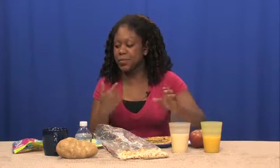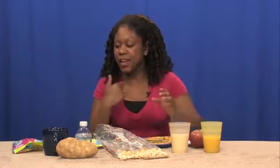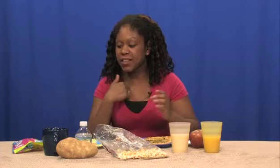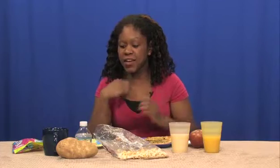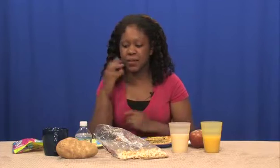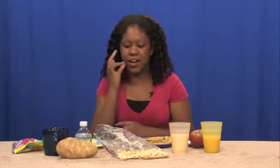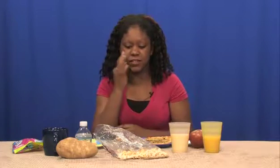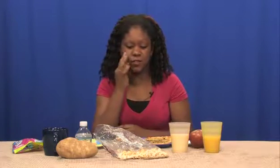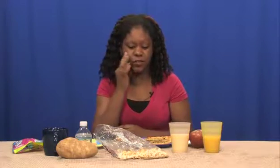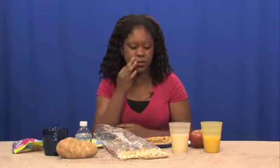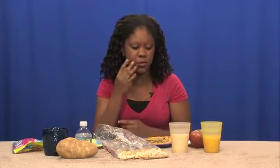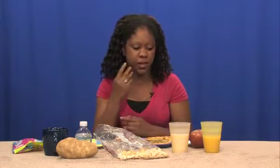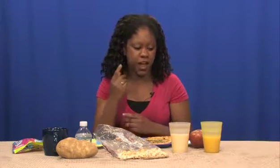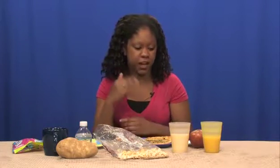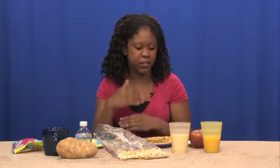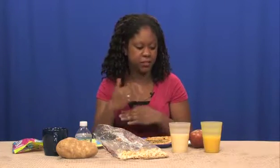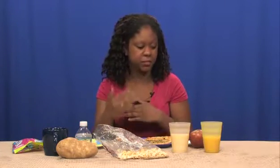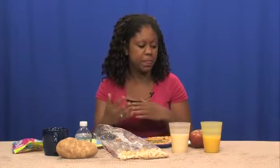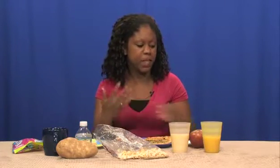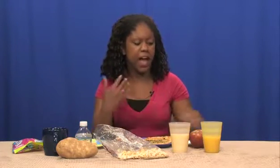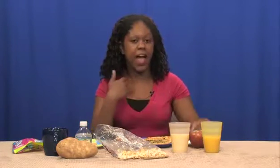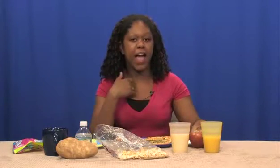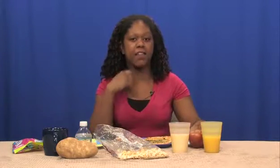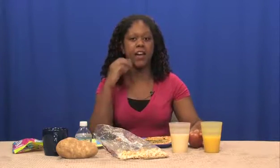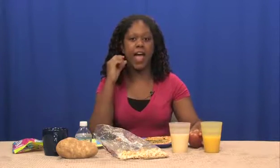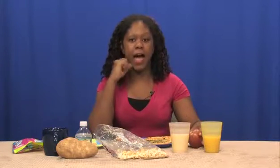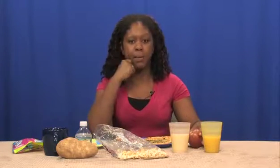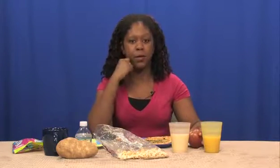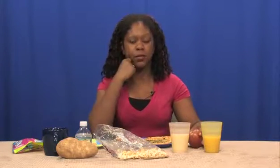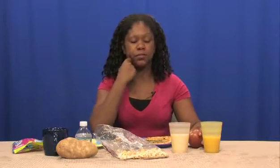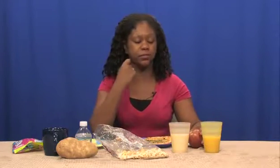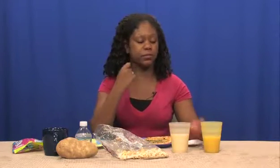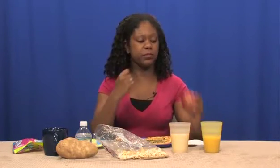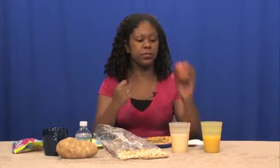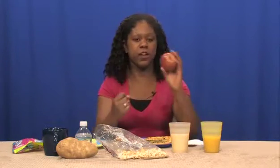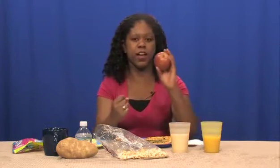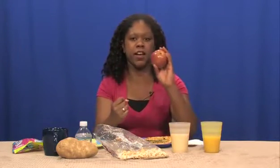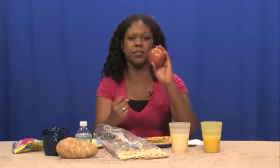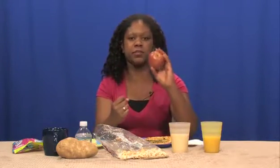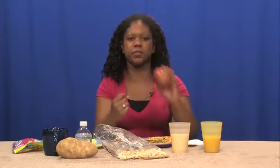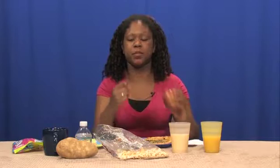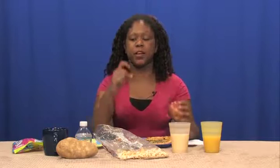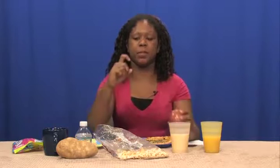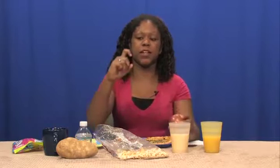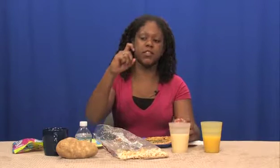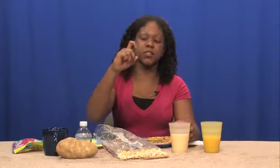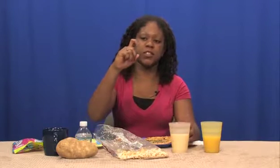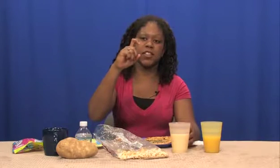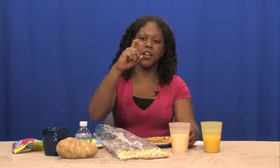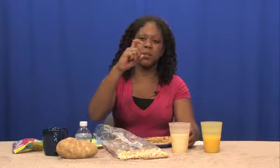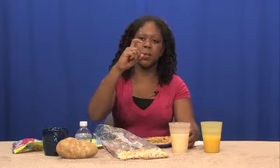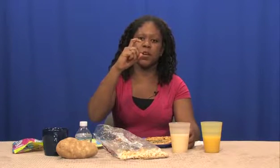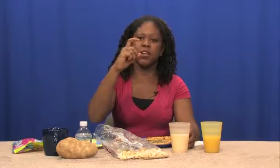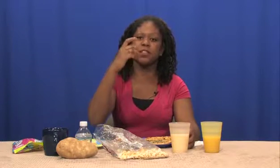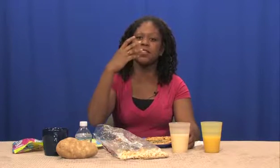I think I'm gonna have some fruit next. I have an apple right here. Basically, you just take, remember